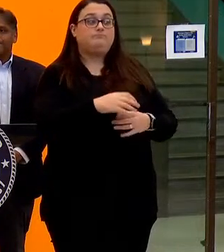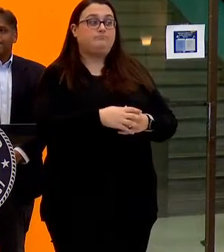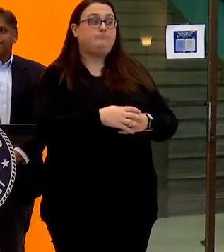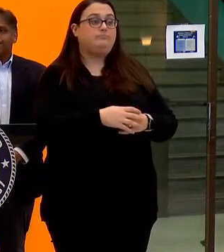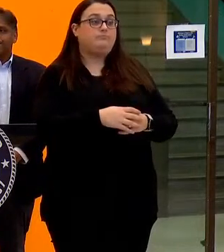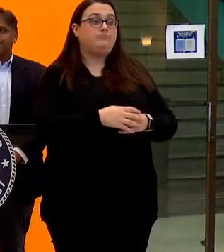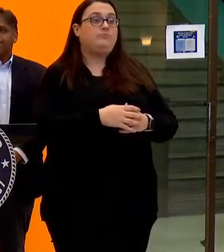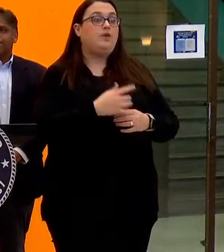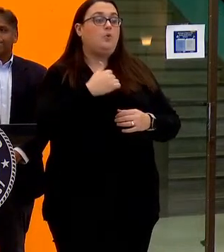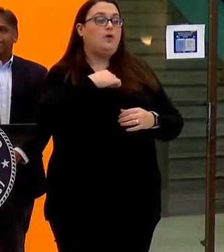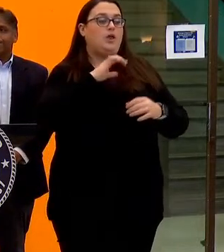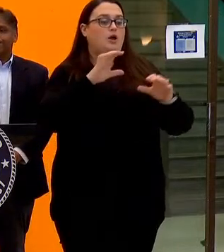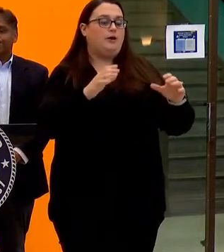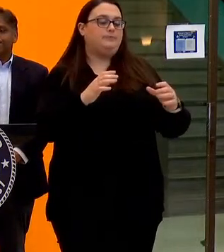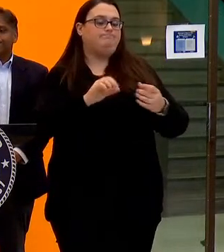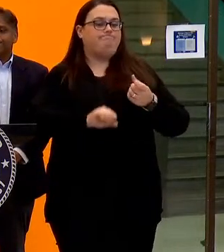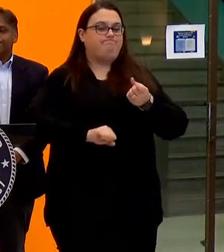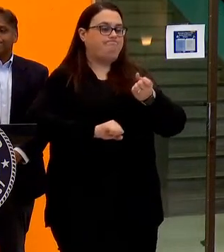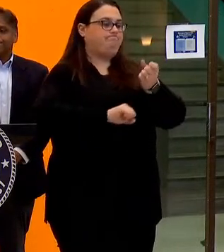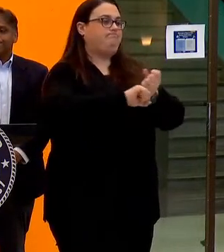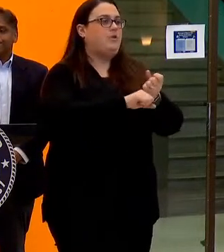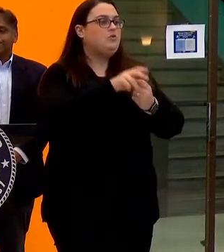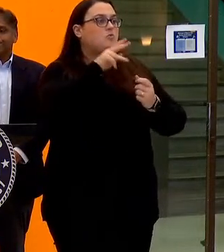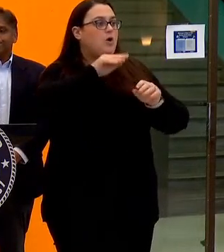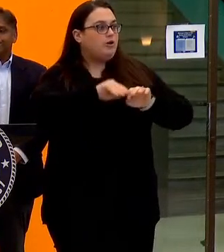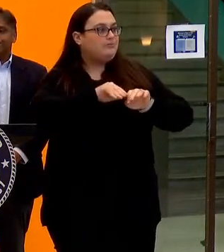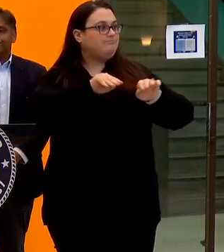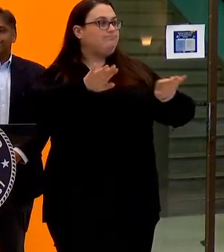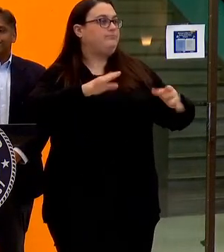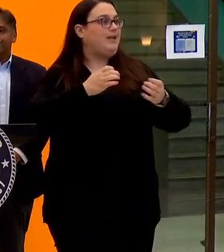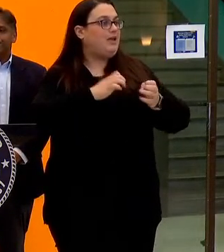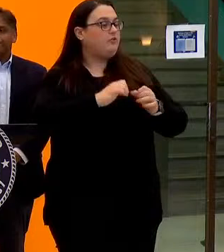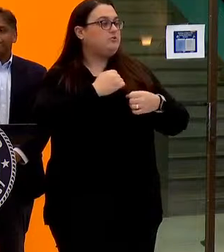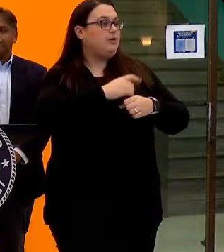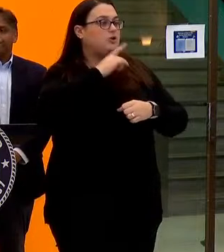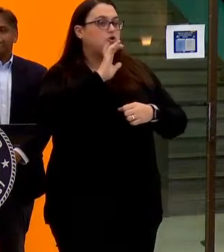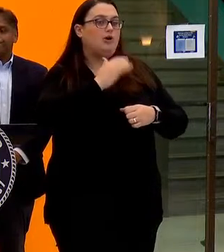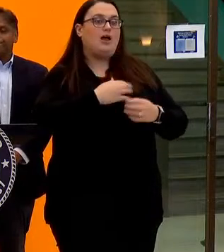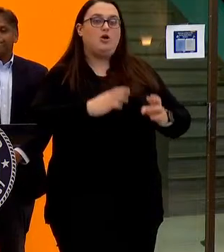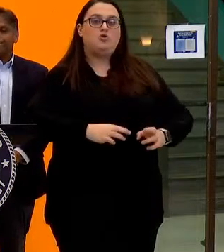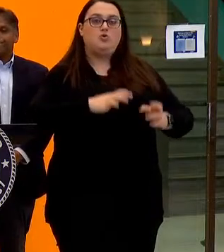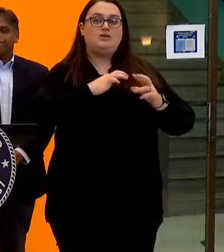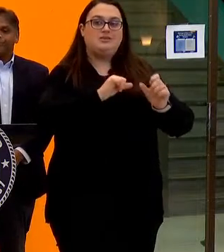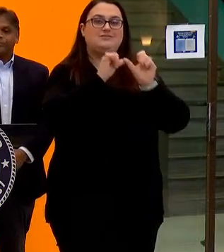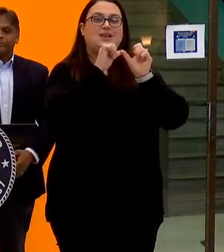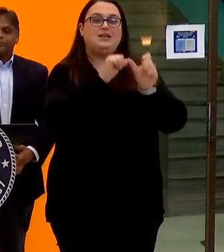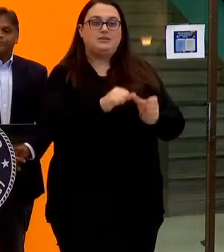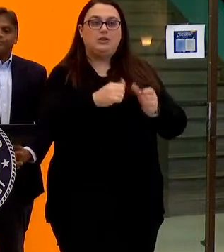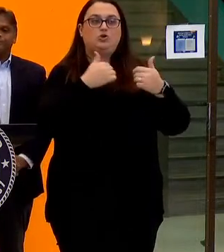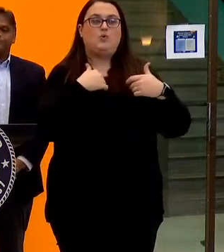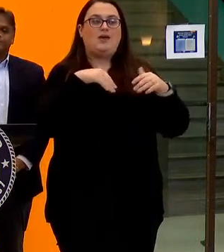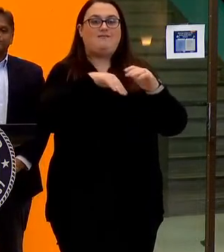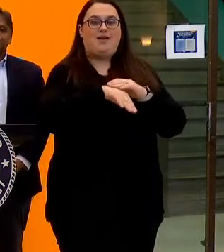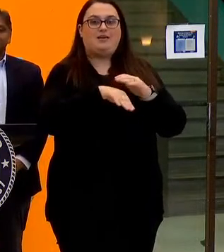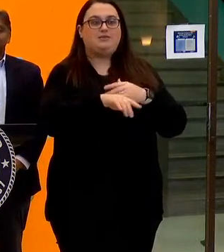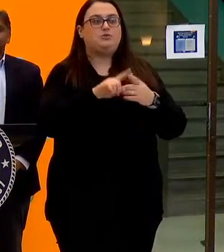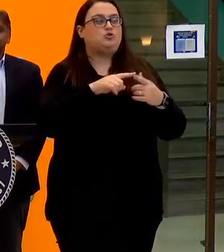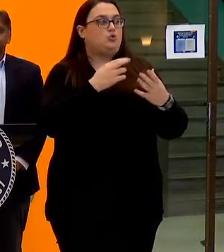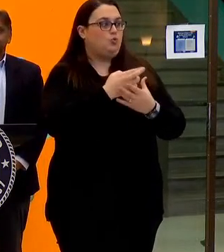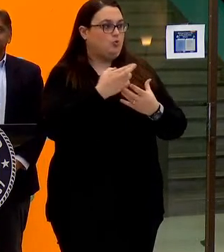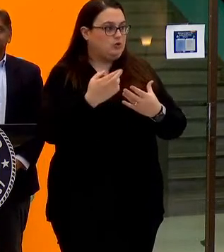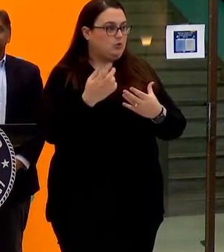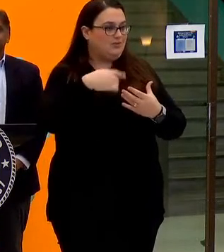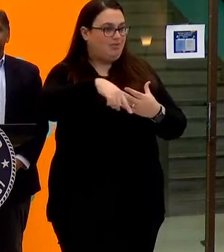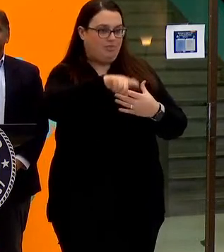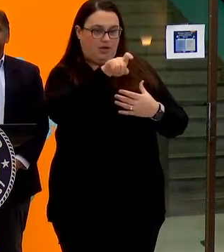further enhancing our water distribution efforts to ensure that our residents continue to have access to the